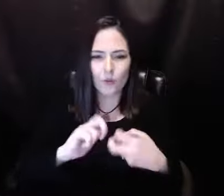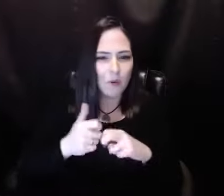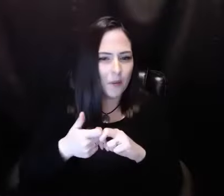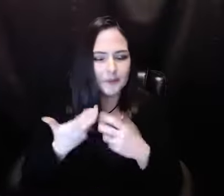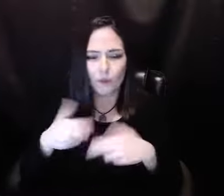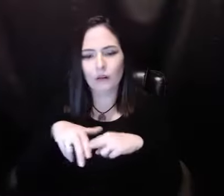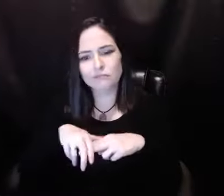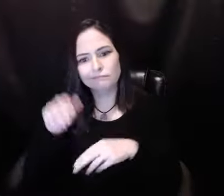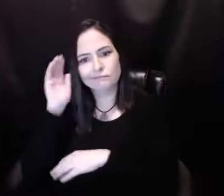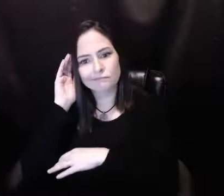not.